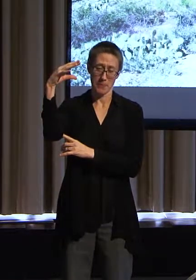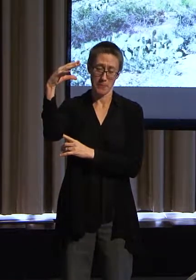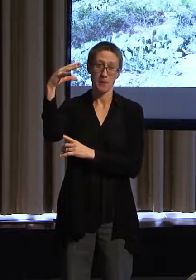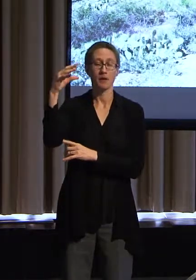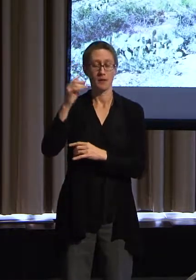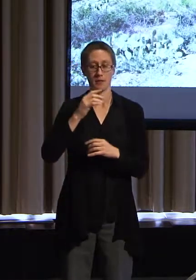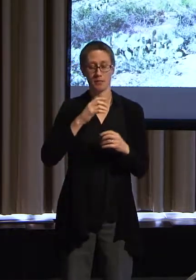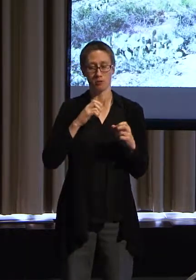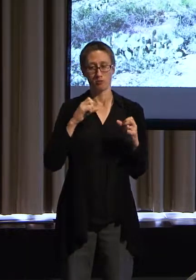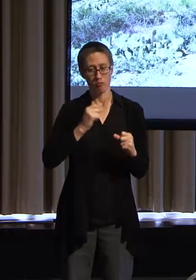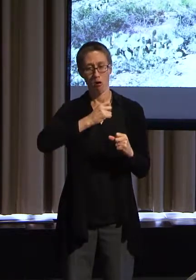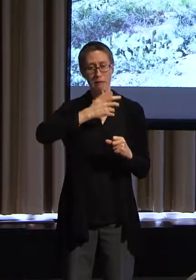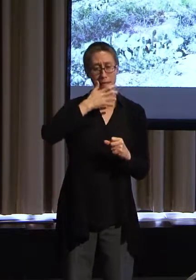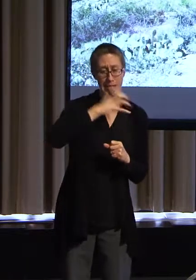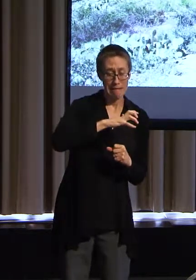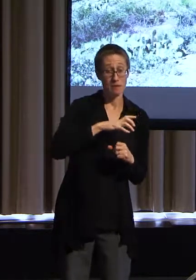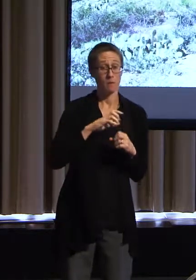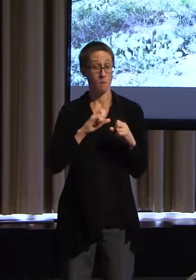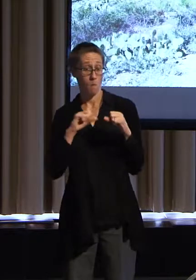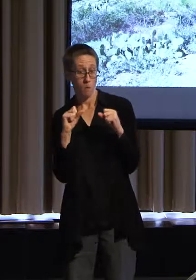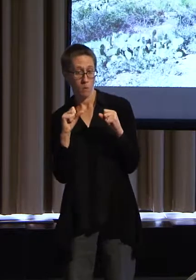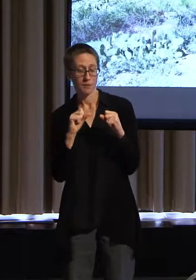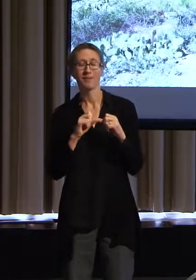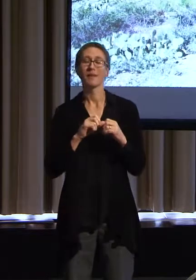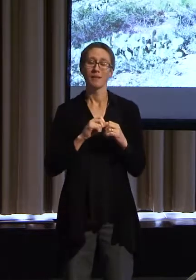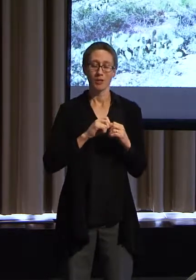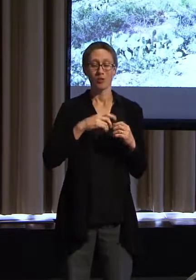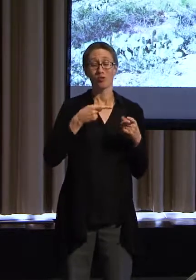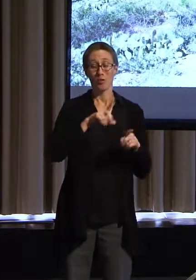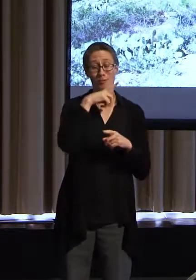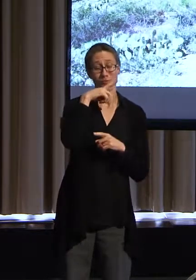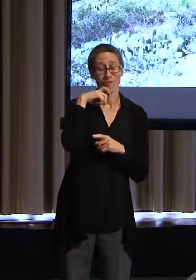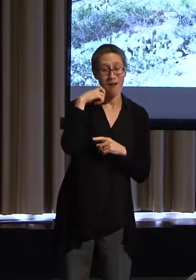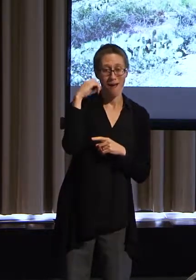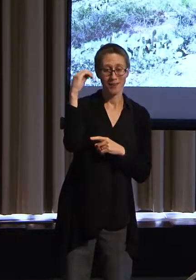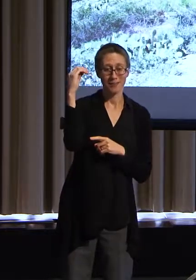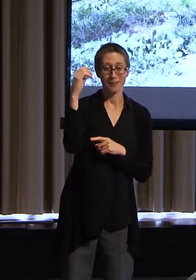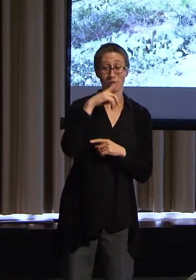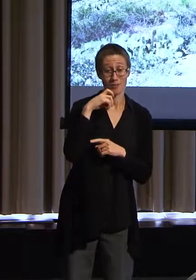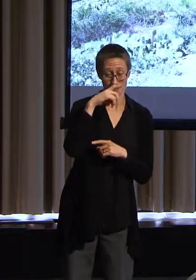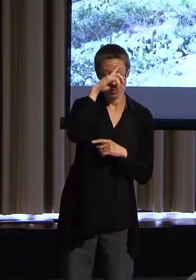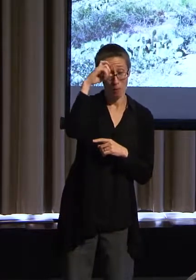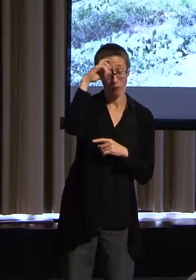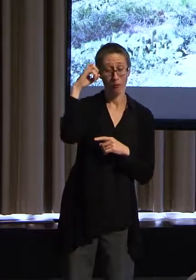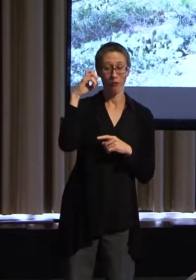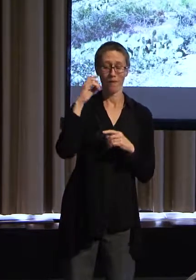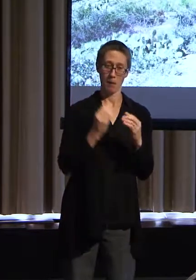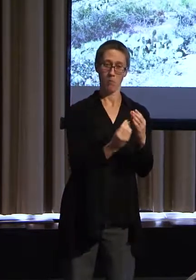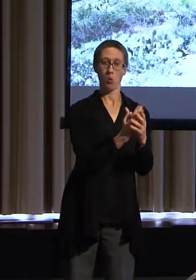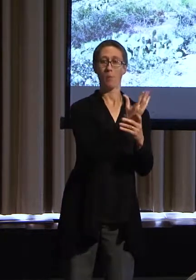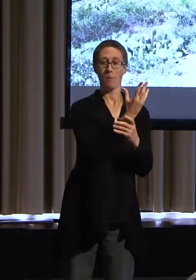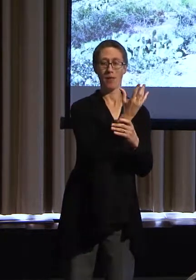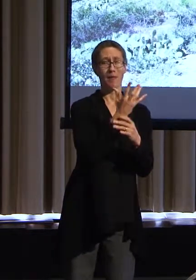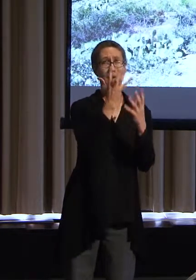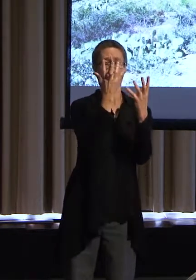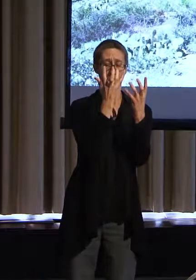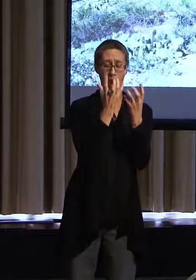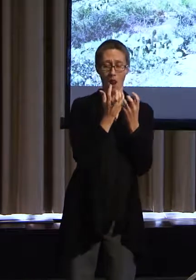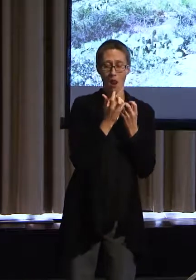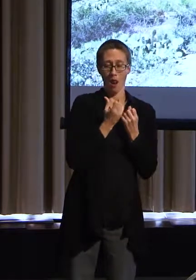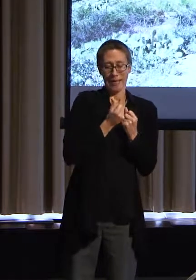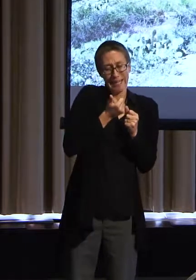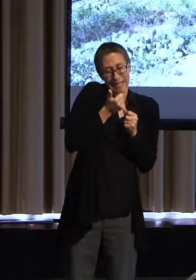ecosystems by blooming in the middle of dry summer and by absorbing every drop of rain the sky offers. I realized as much as I love to learn